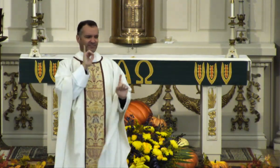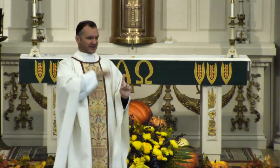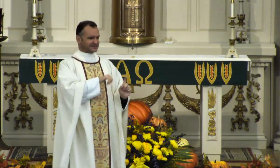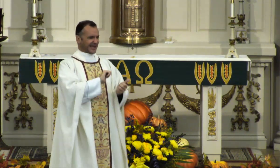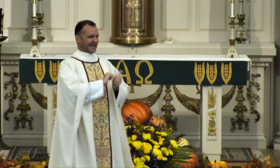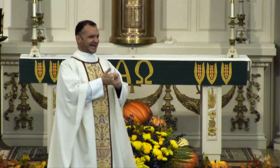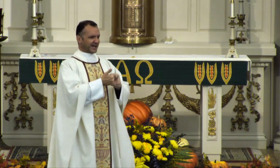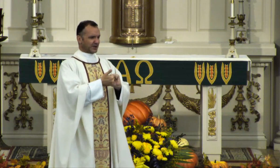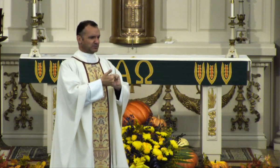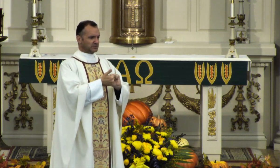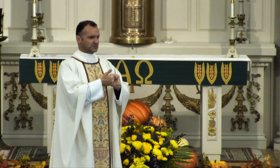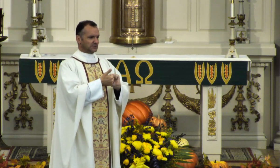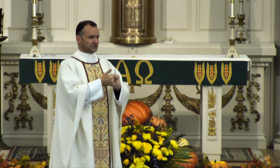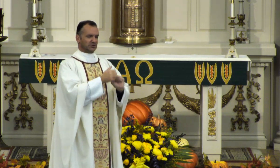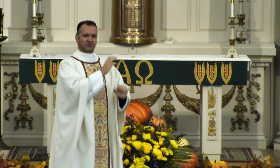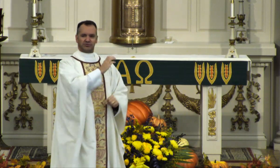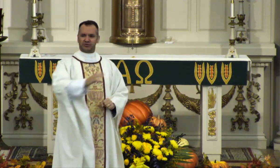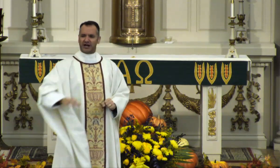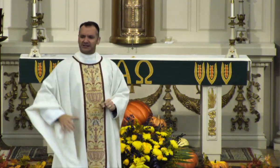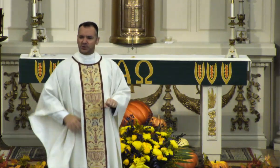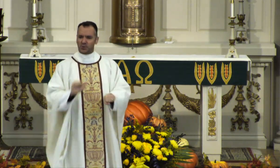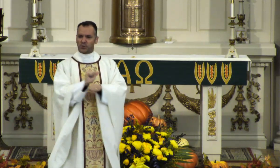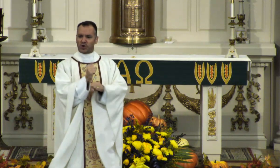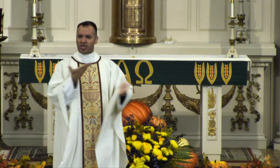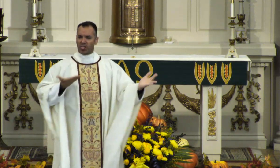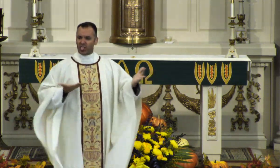She founded hospitals to care for them.